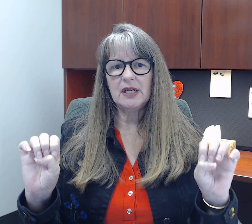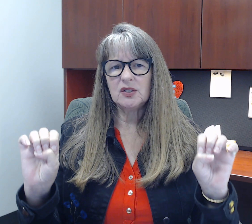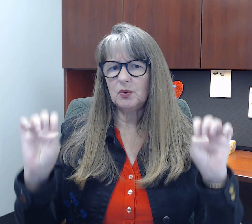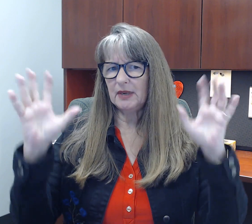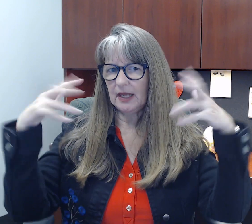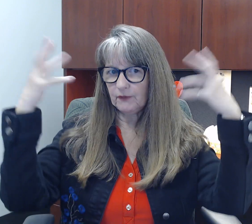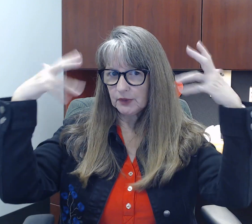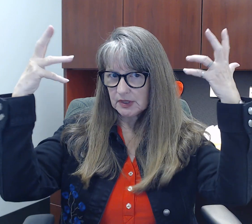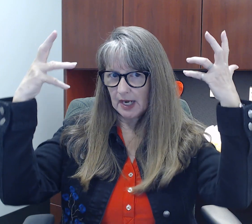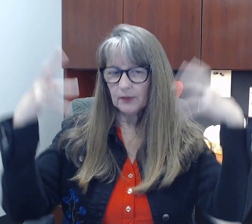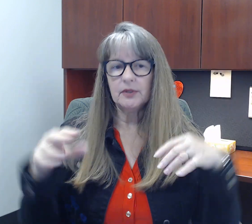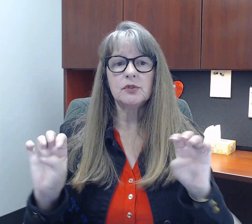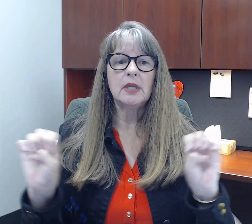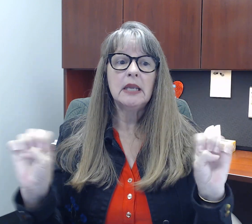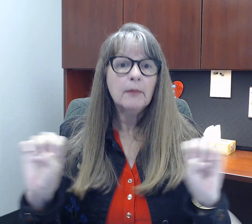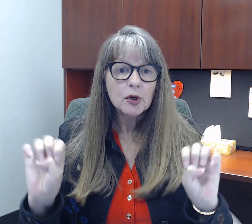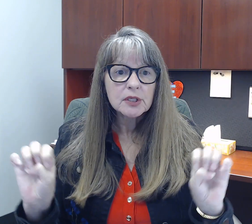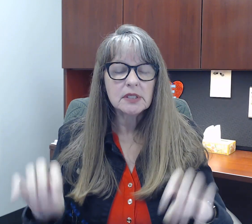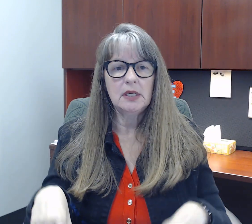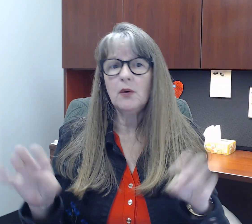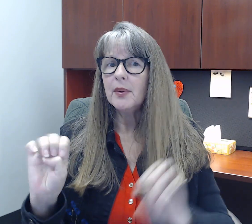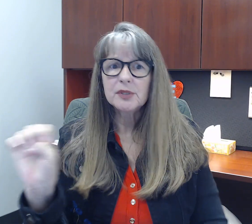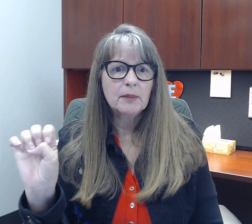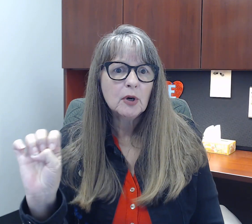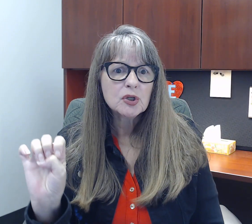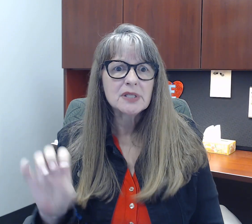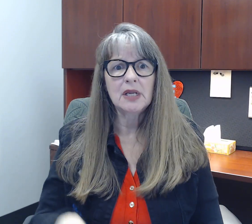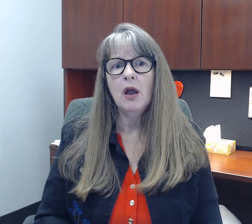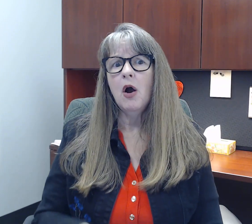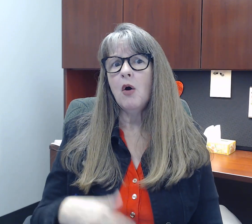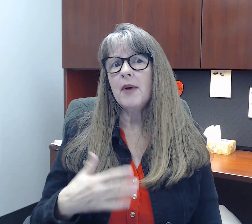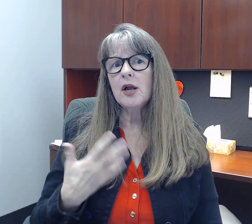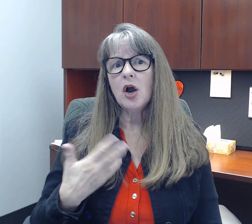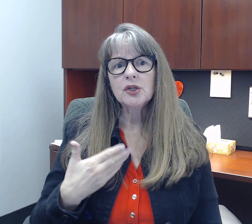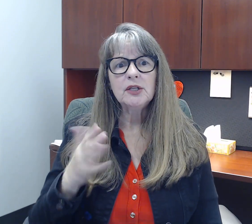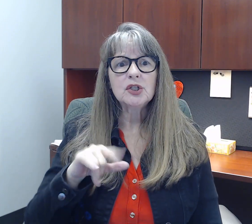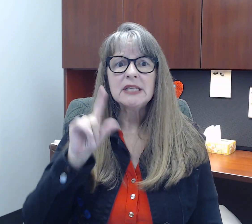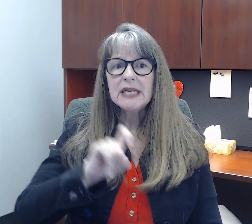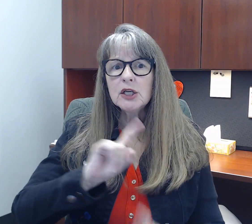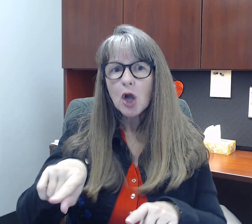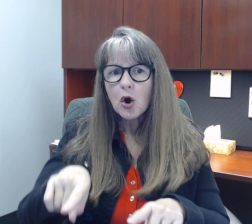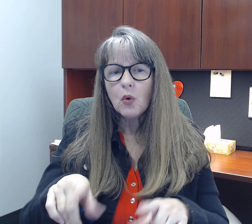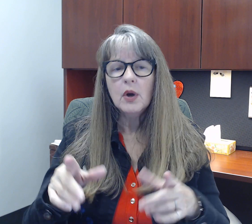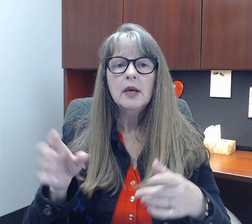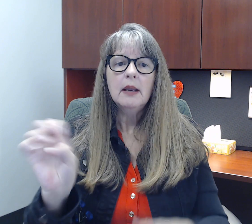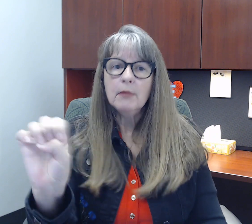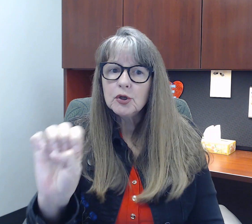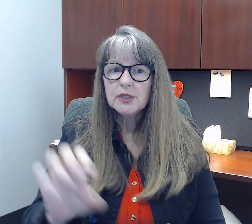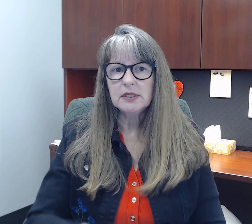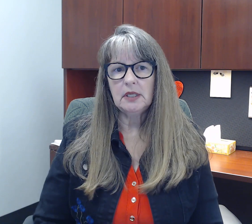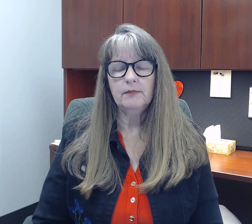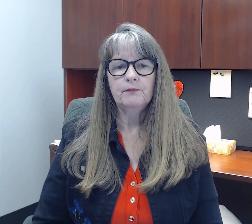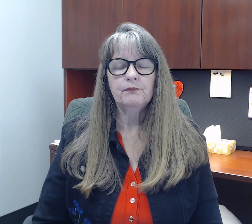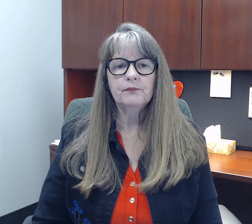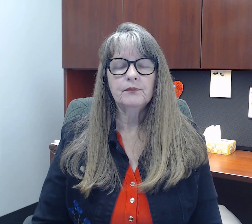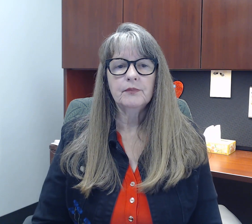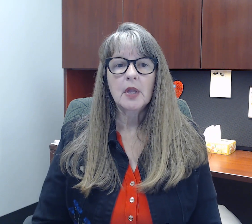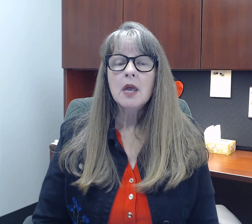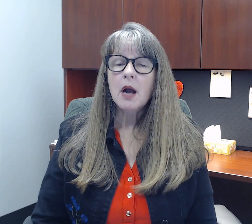it would be like for the sirens. Emergency. Oh, it's an emergency. Oh my gosh, I just need to go. Emergency. Also